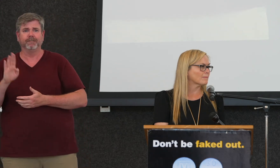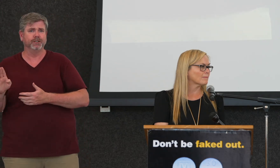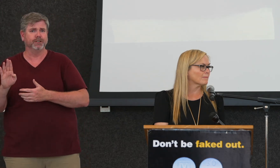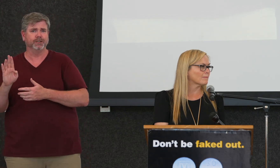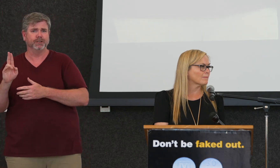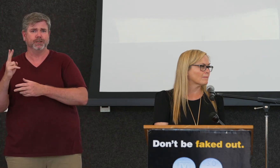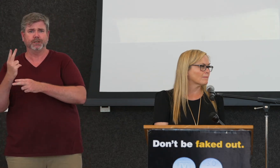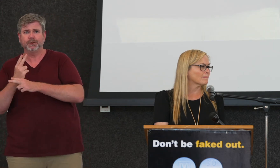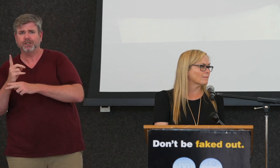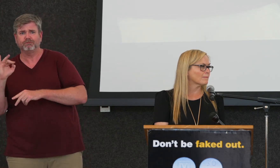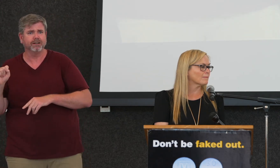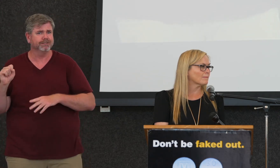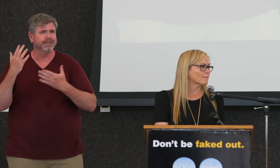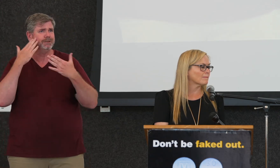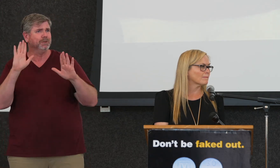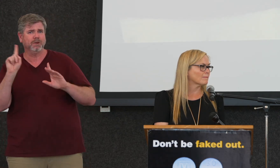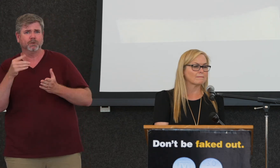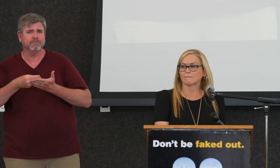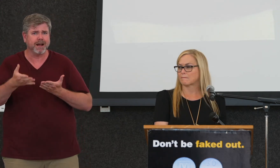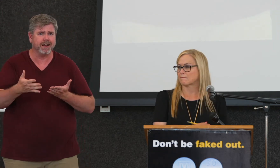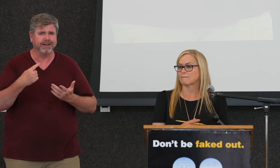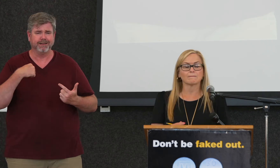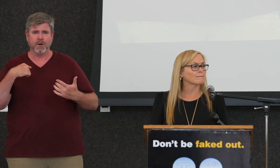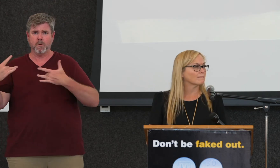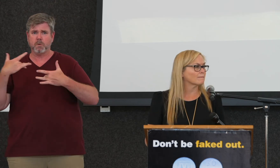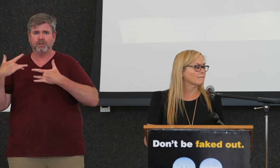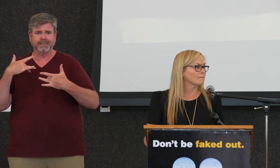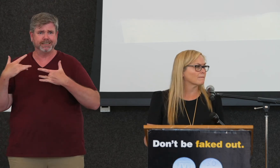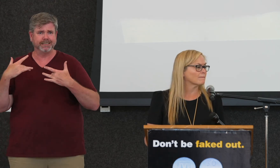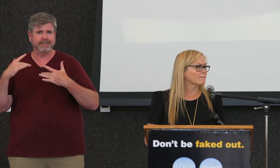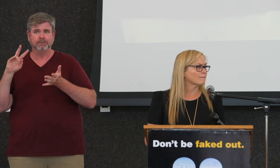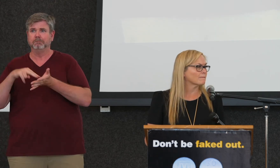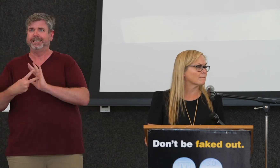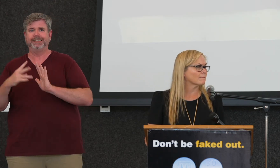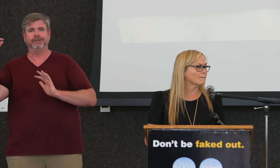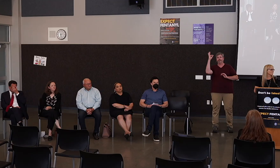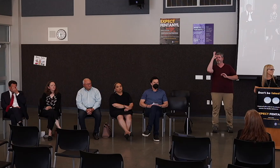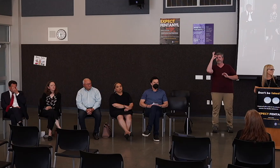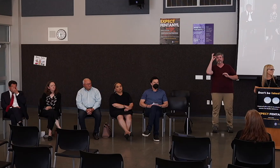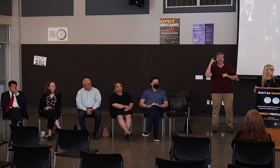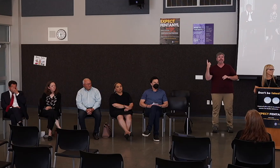would get it, but I'm concerned for any accidental, unknowing pills being slipped to her, etc.